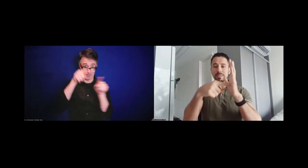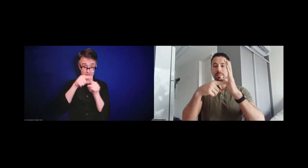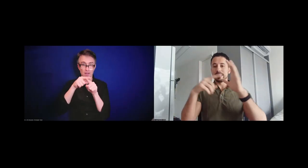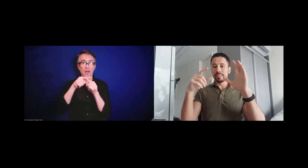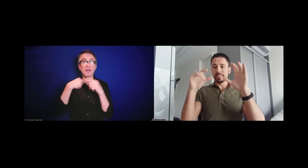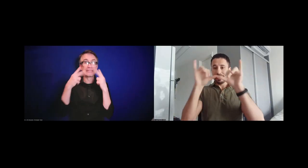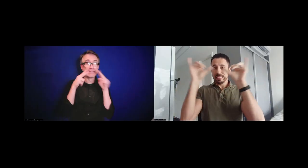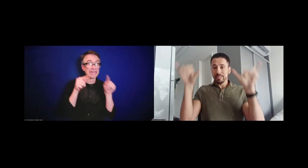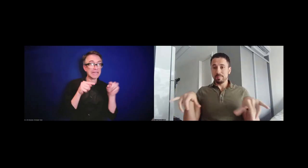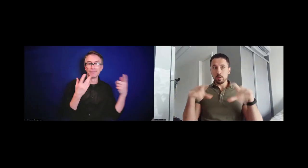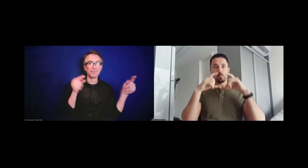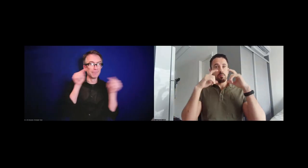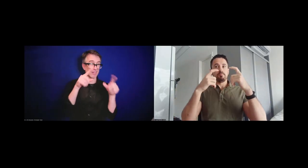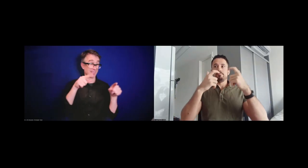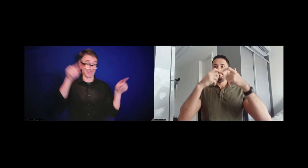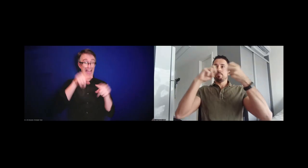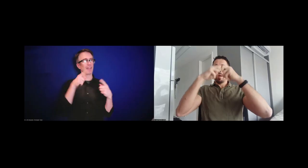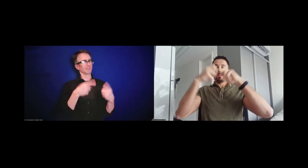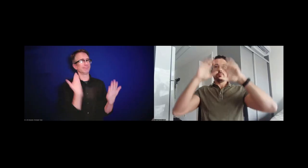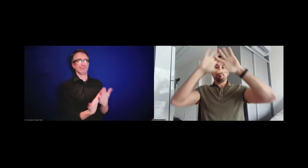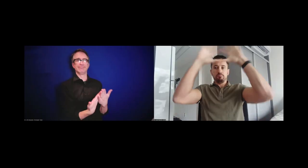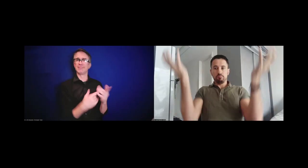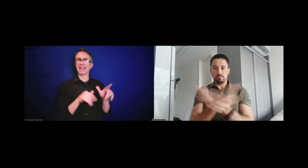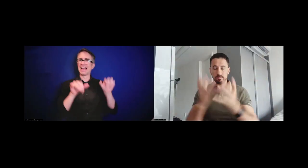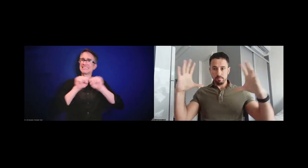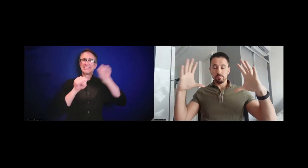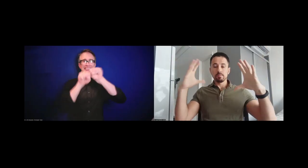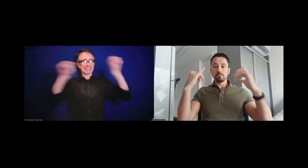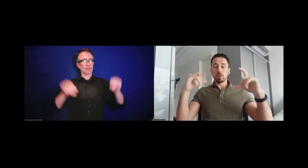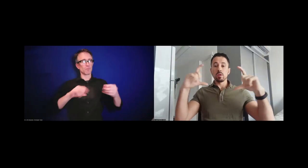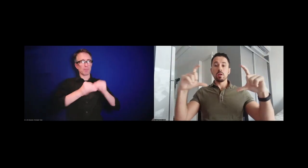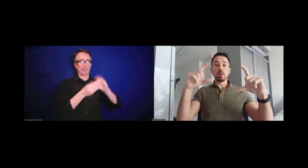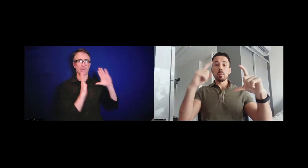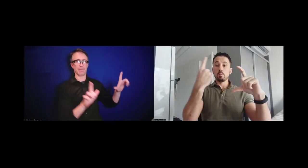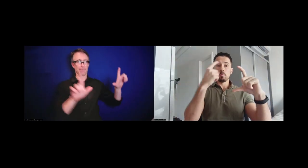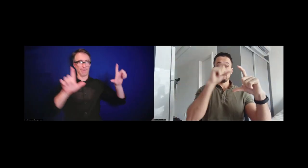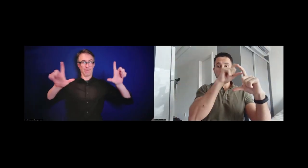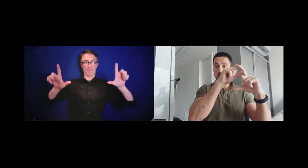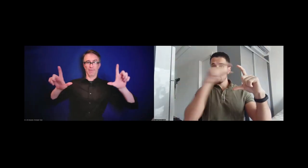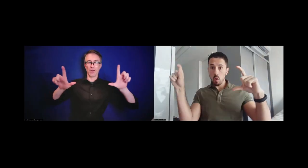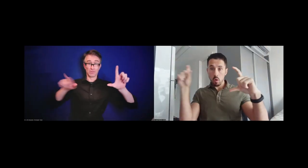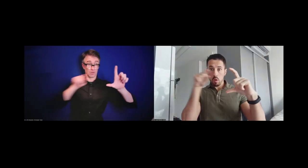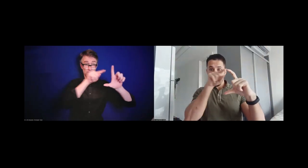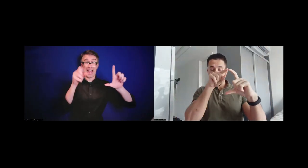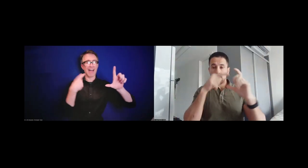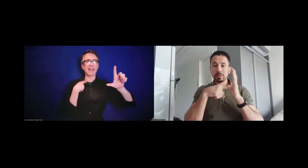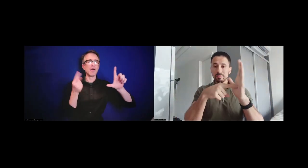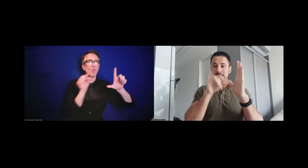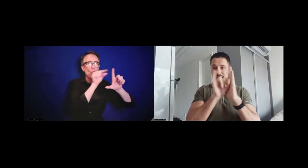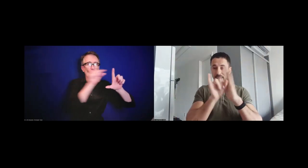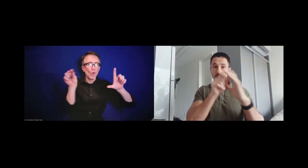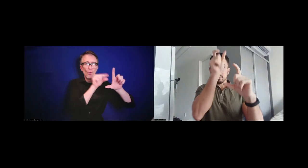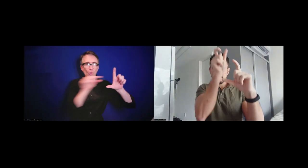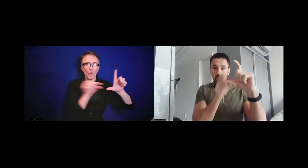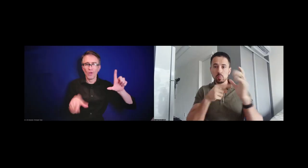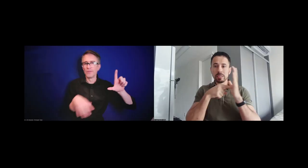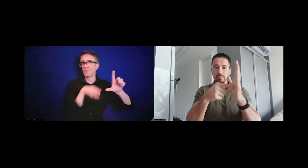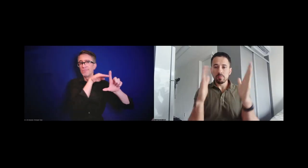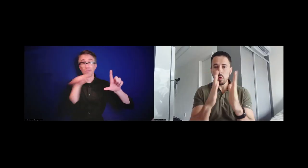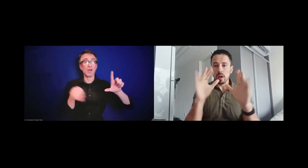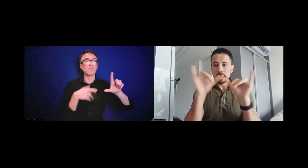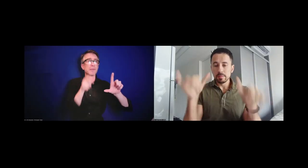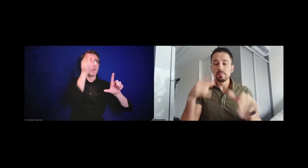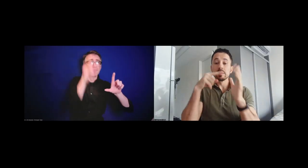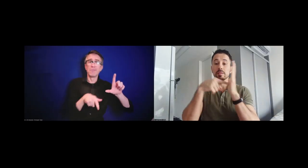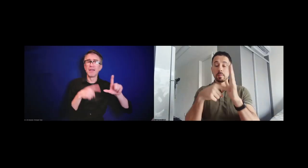with a line and a row. So you have a problem as a whole, comprehensive problem, and then you have each row,